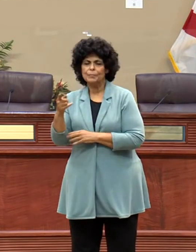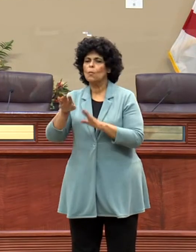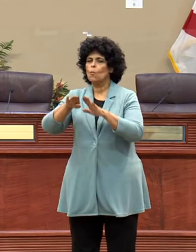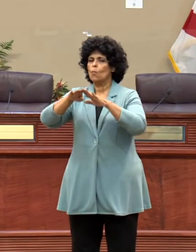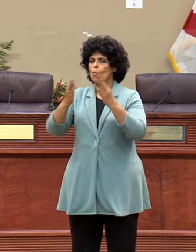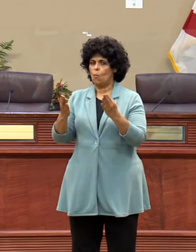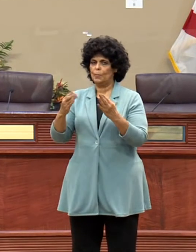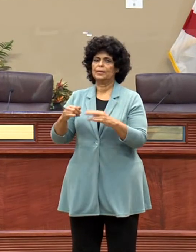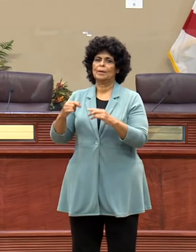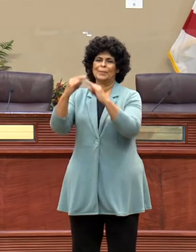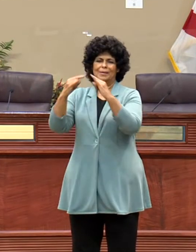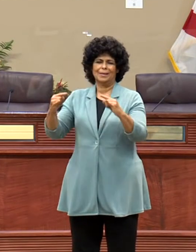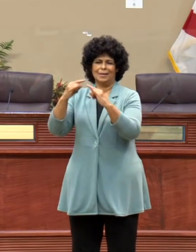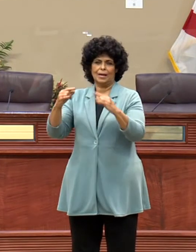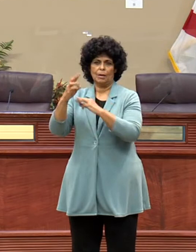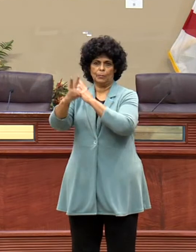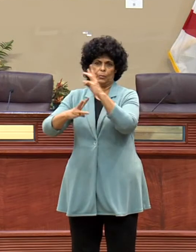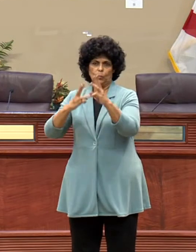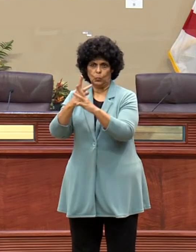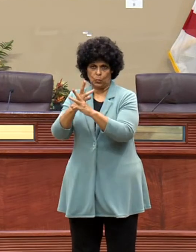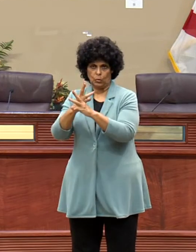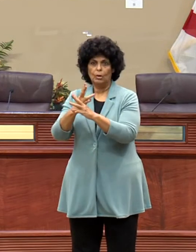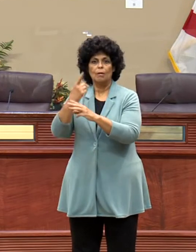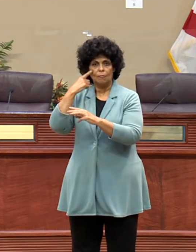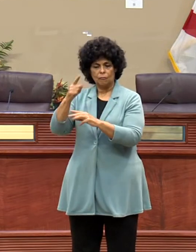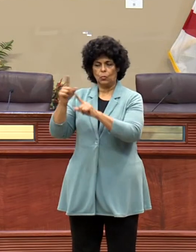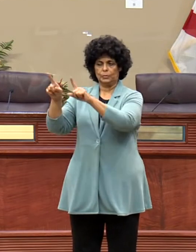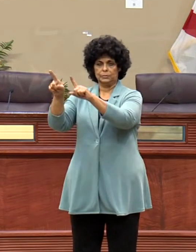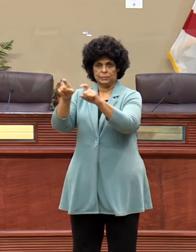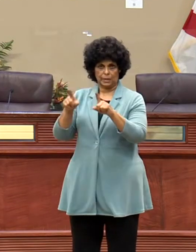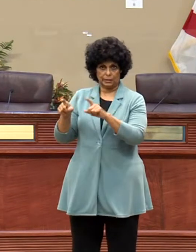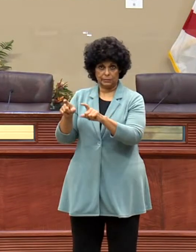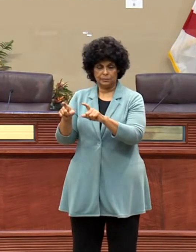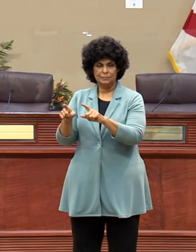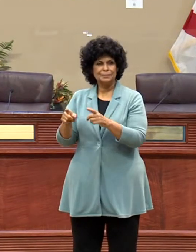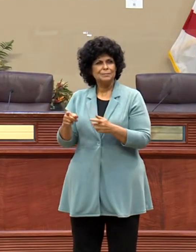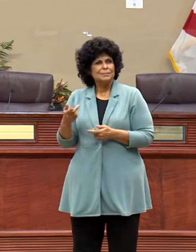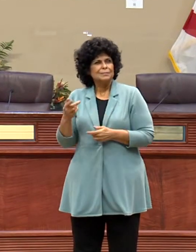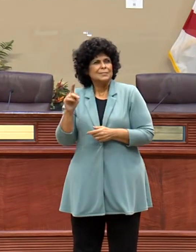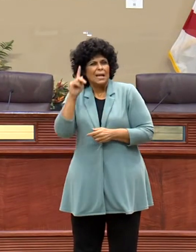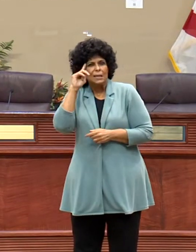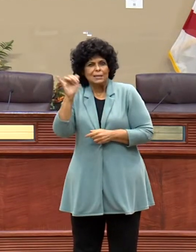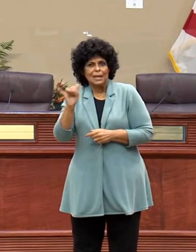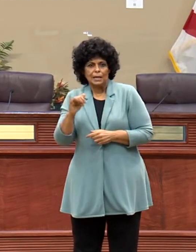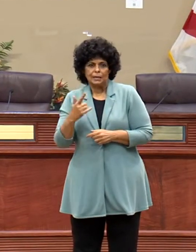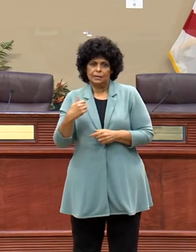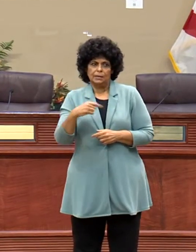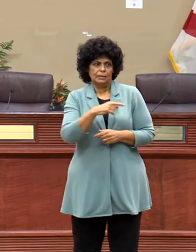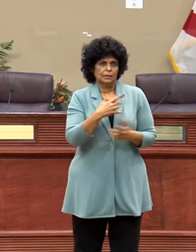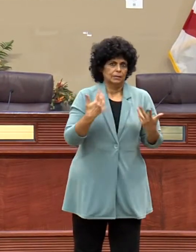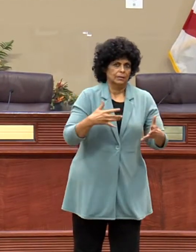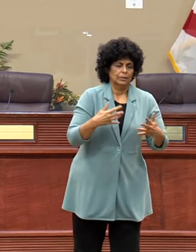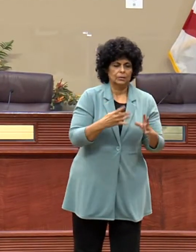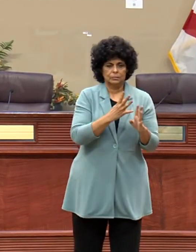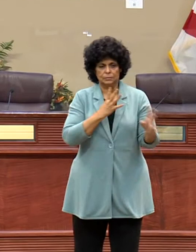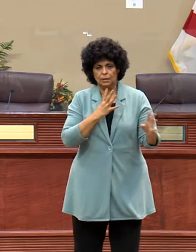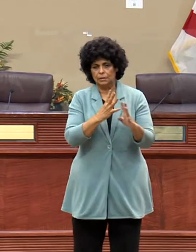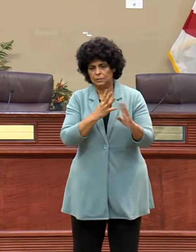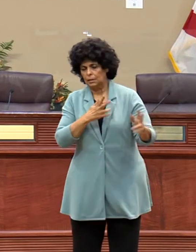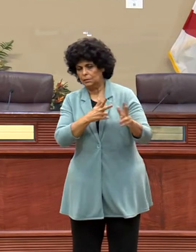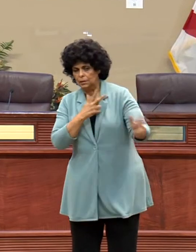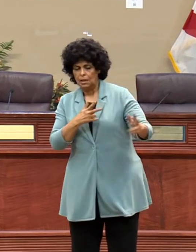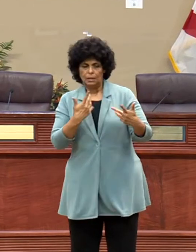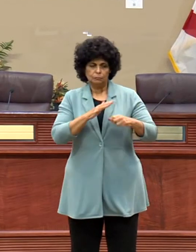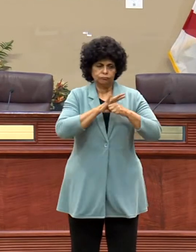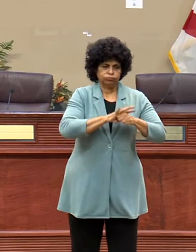Stadium that acted much like a pressure release valve for what we were